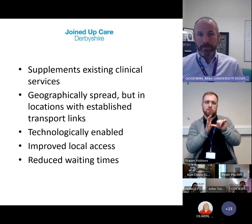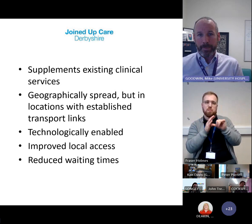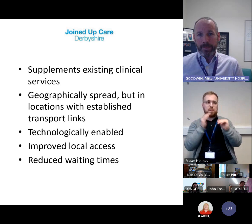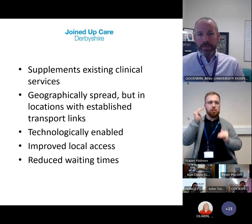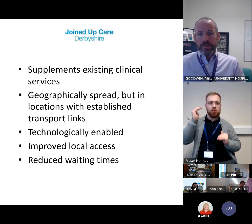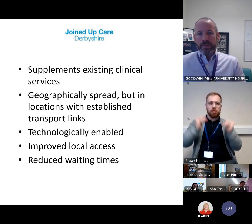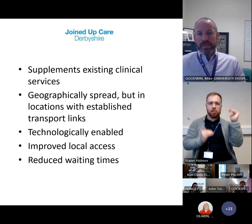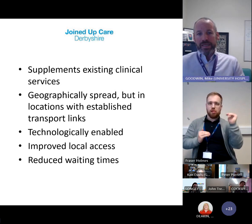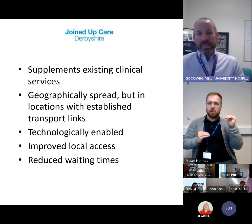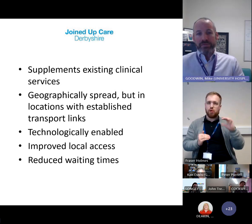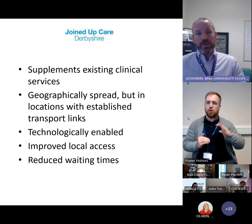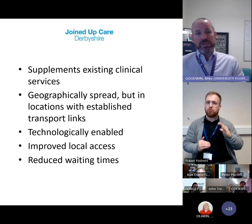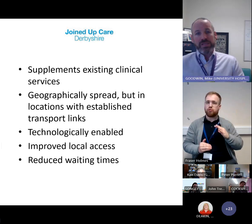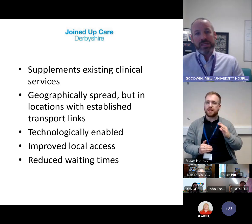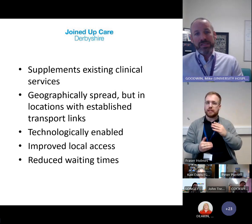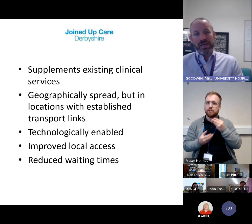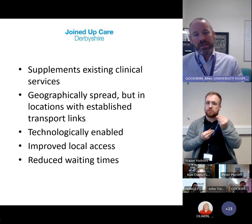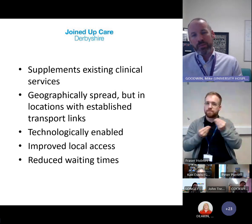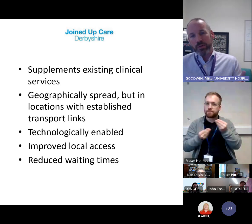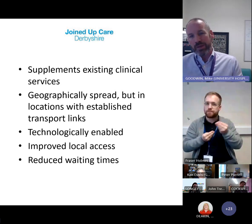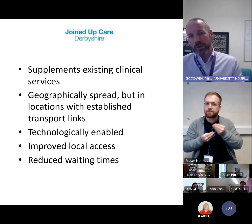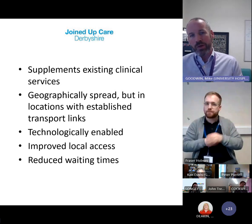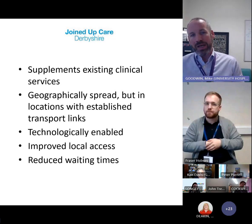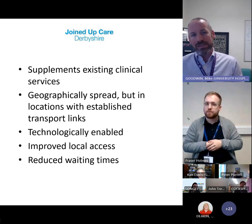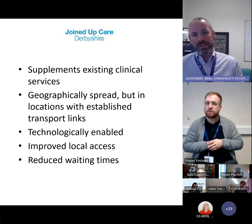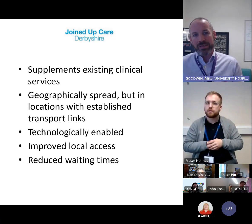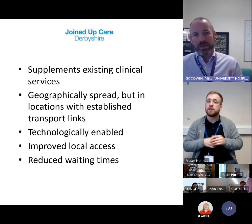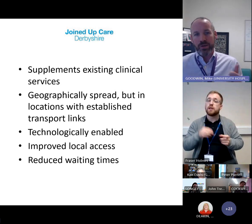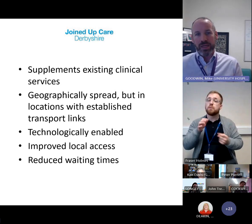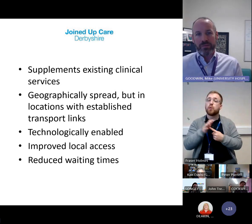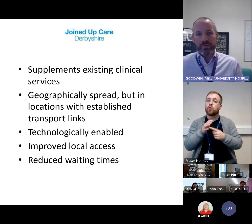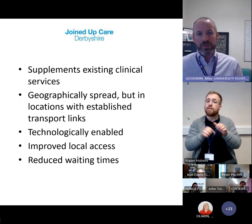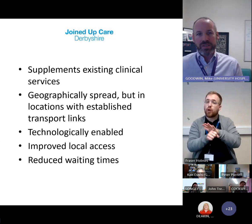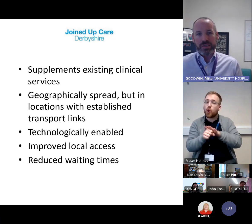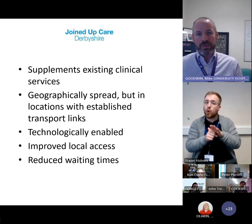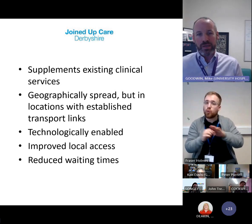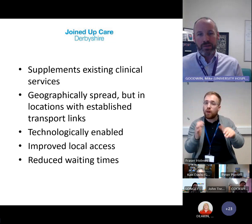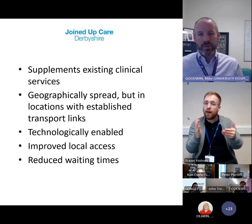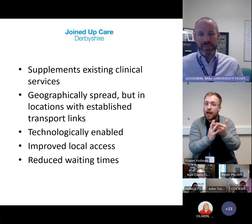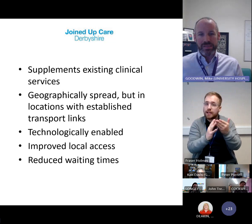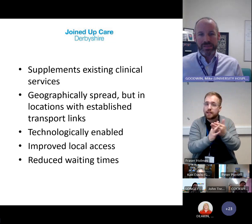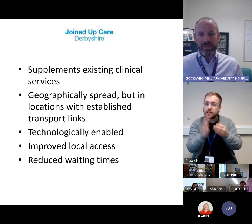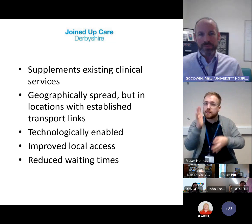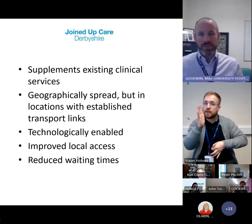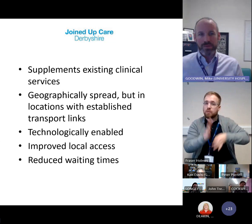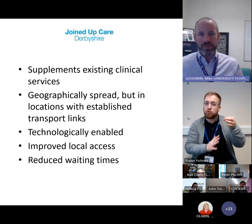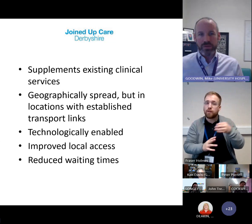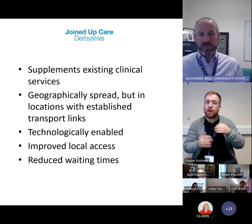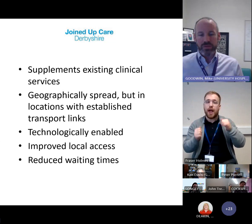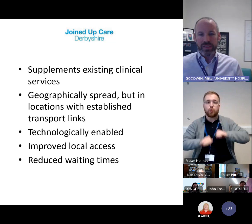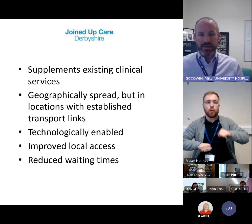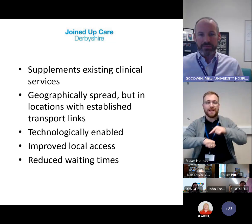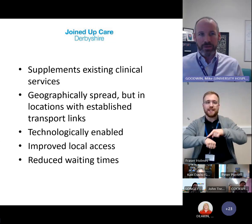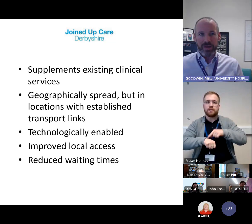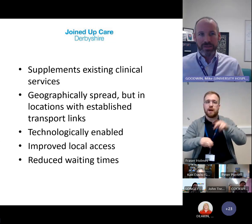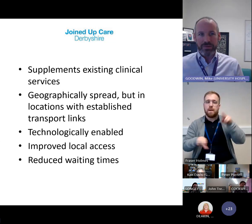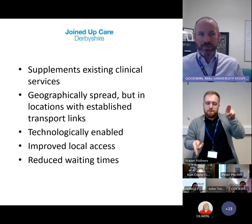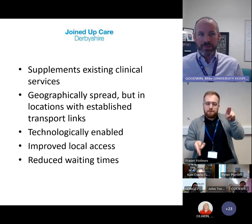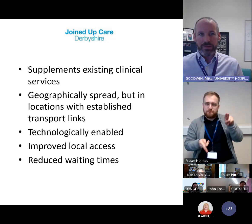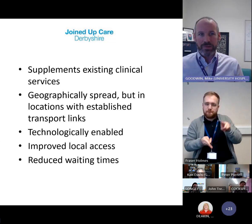touched on. Key for us is improving local access, though, and reducing the waiting times. So those were the sort of